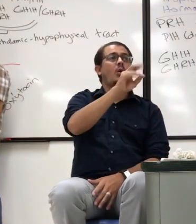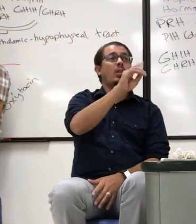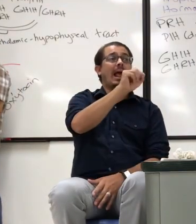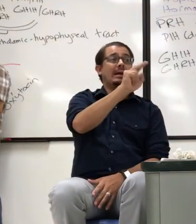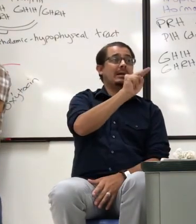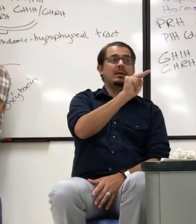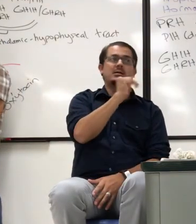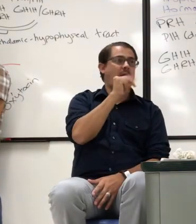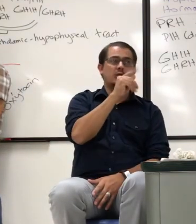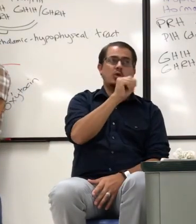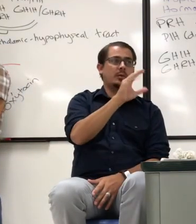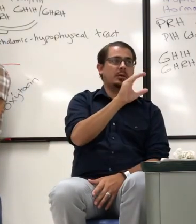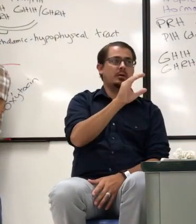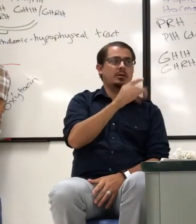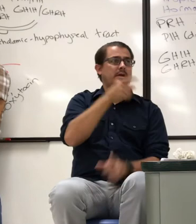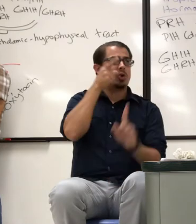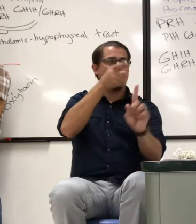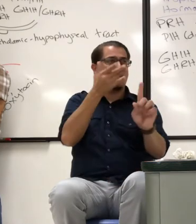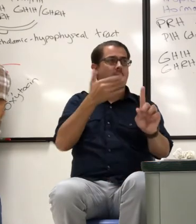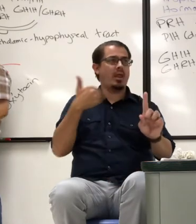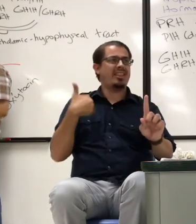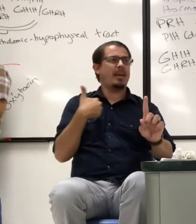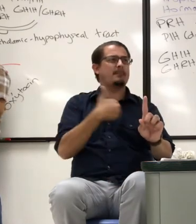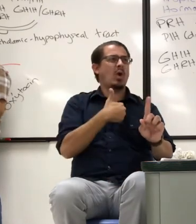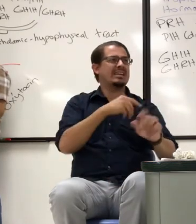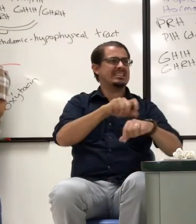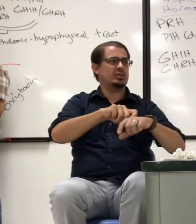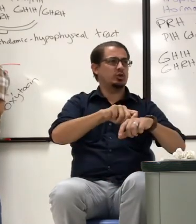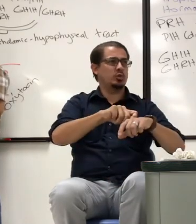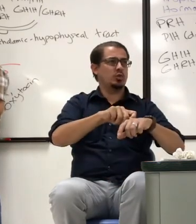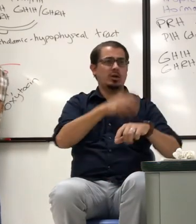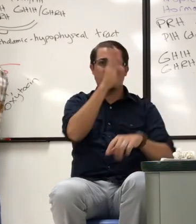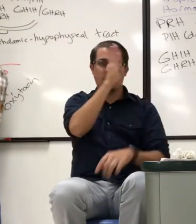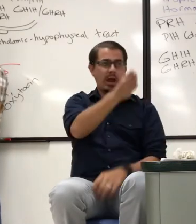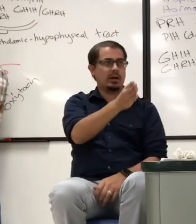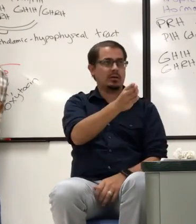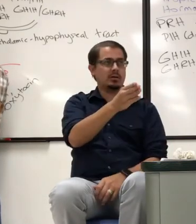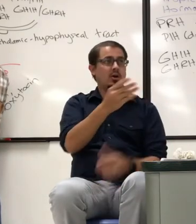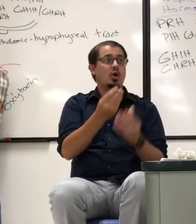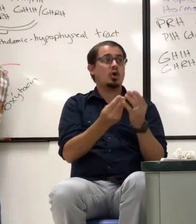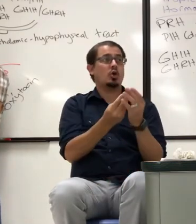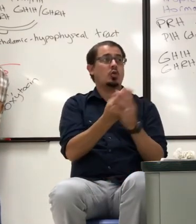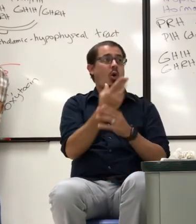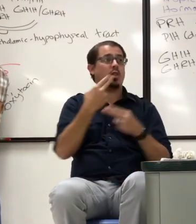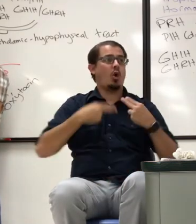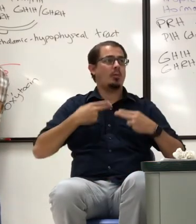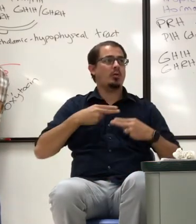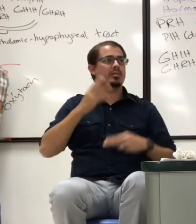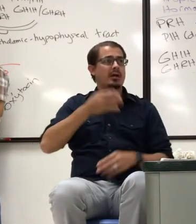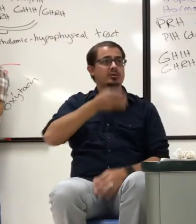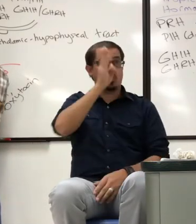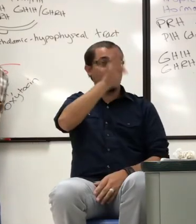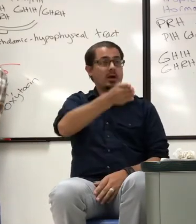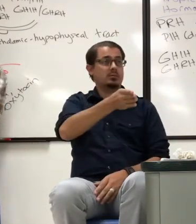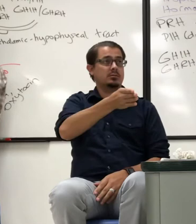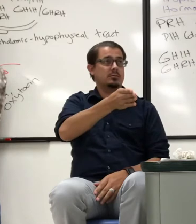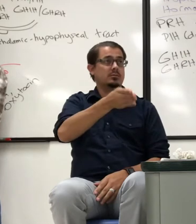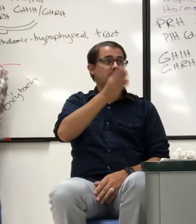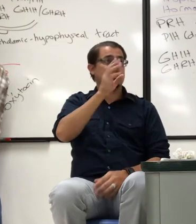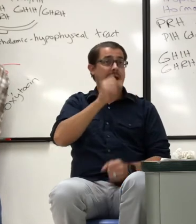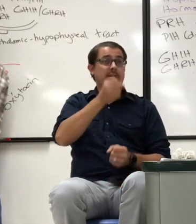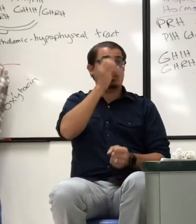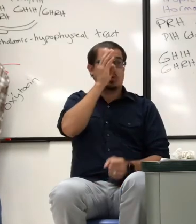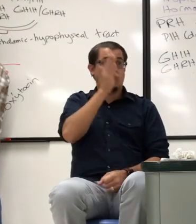tropic. It targets the breast tissue. It does this direct action. Growth hormone is thought of as direct action. It can directly